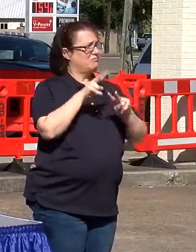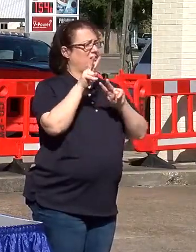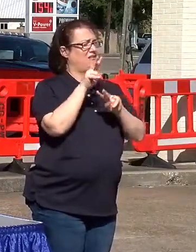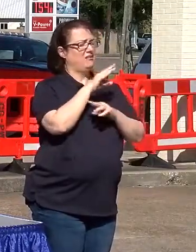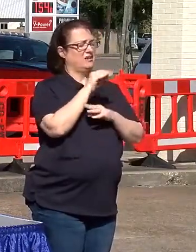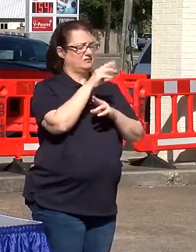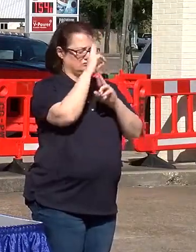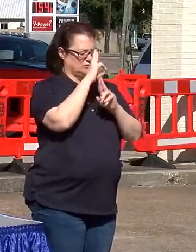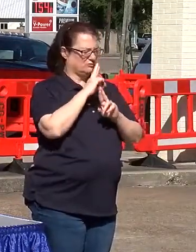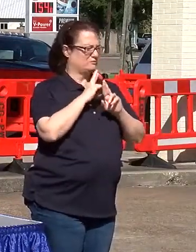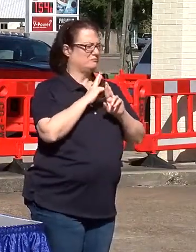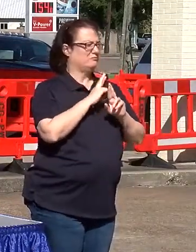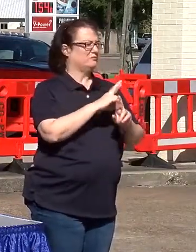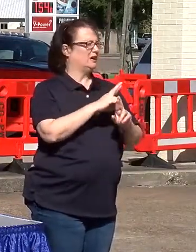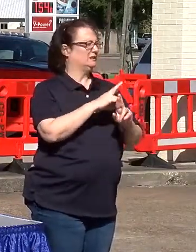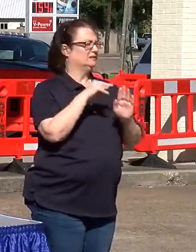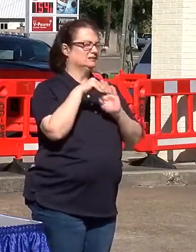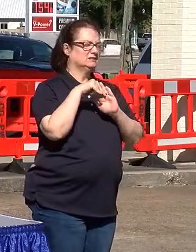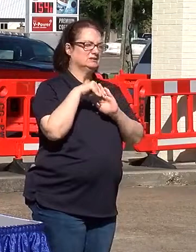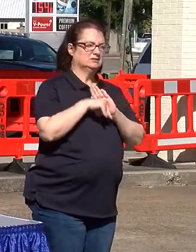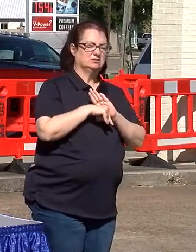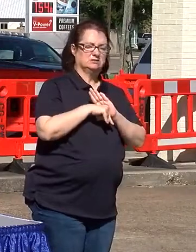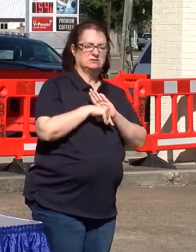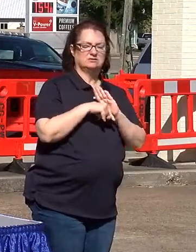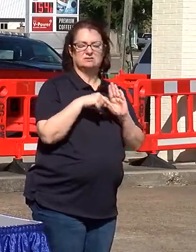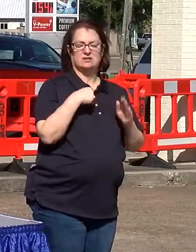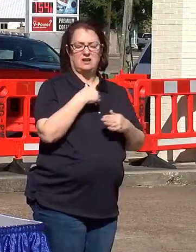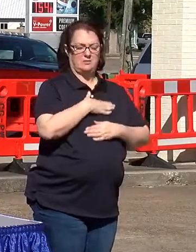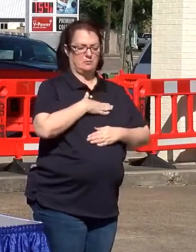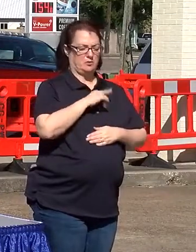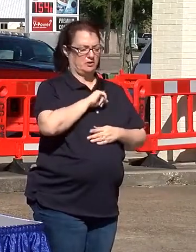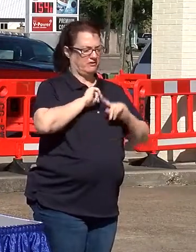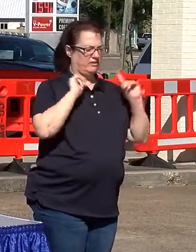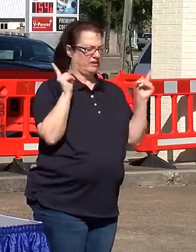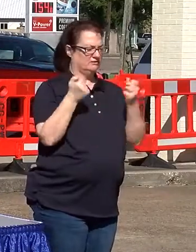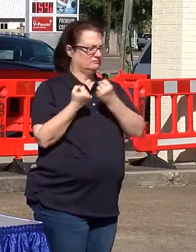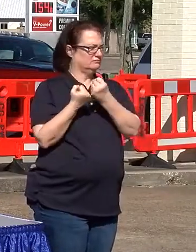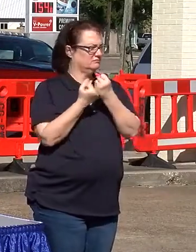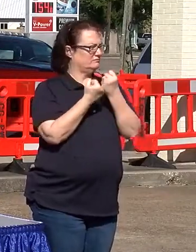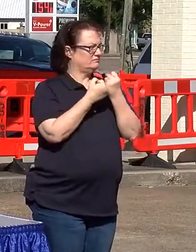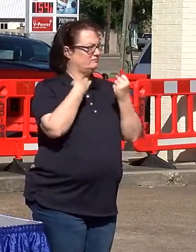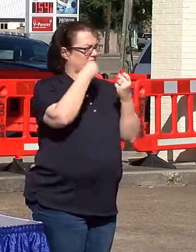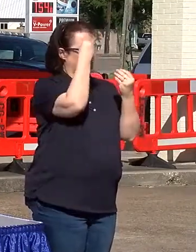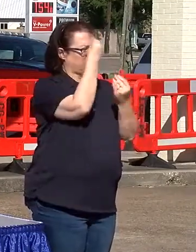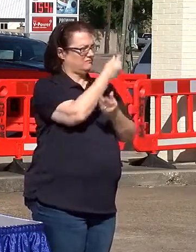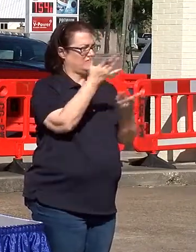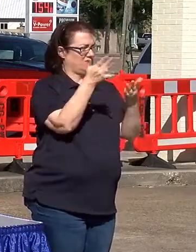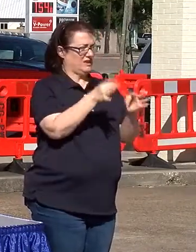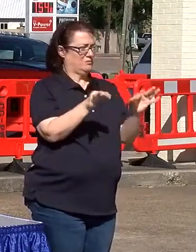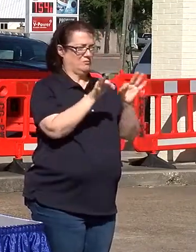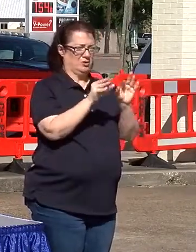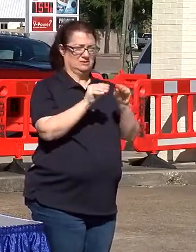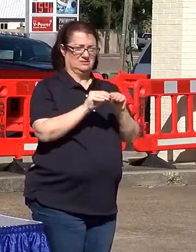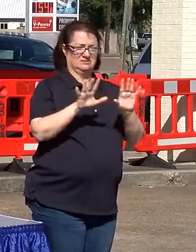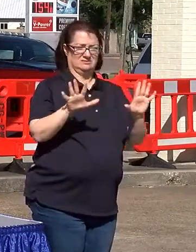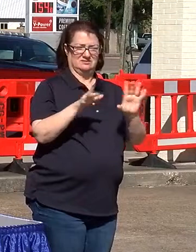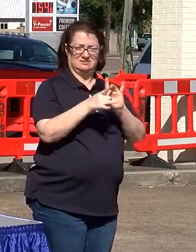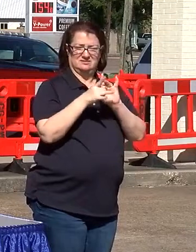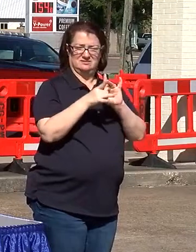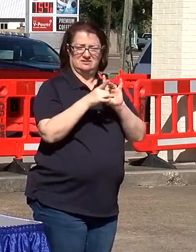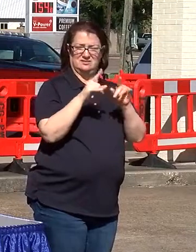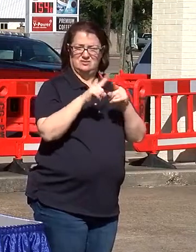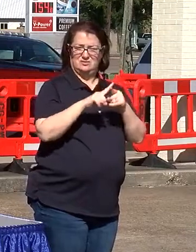very deeply, very much. I appreciate them standing with me today as we issue important clarification relative to our local